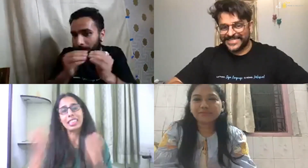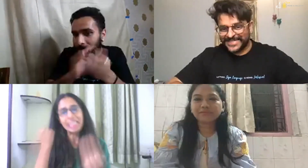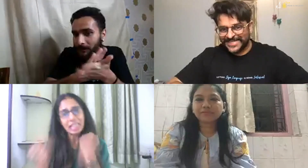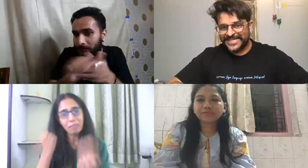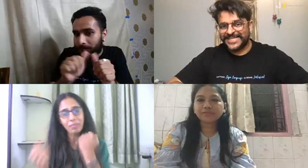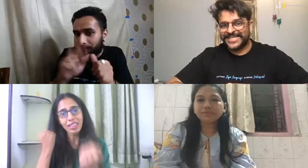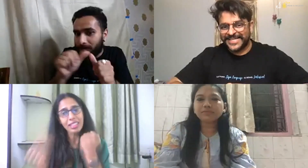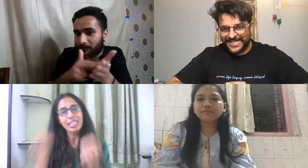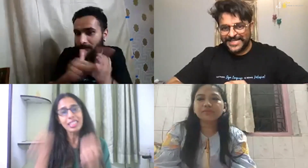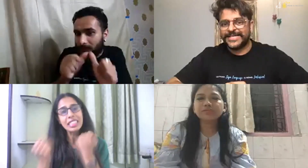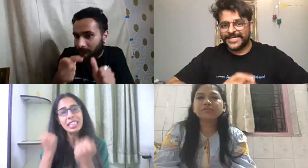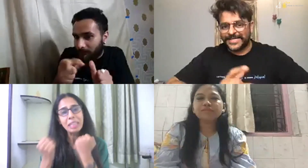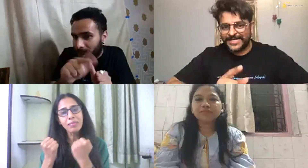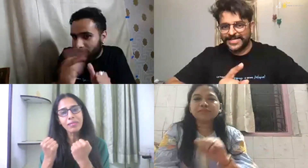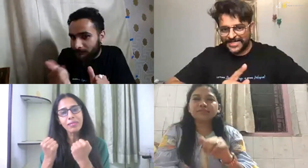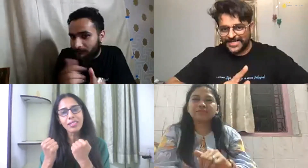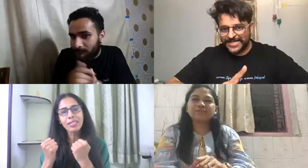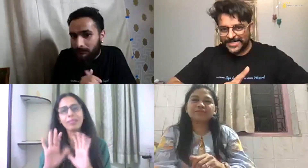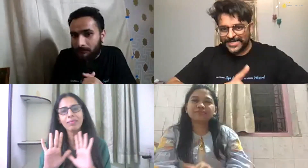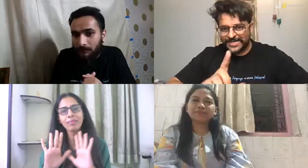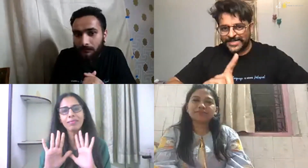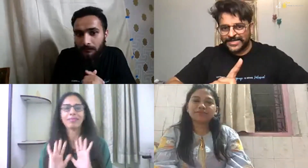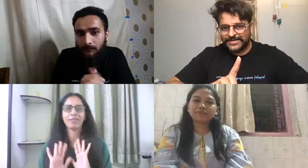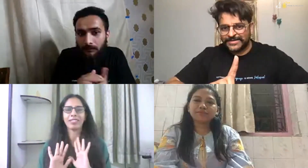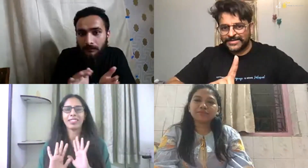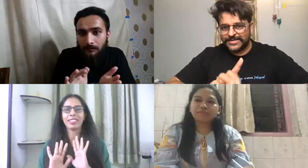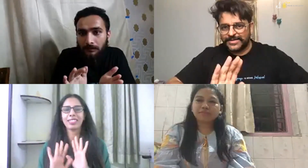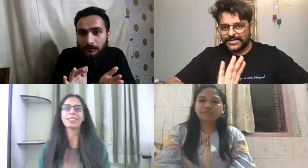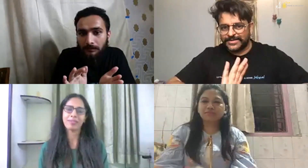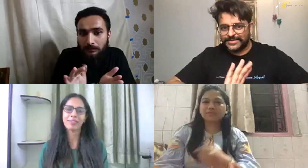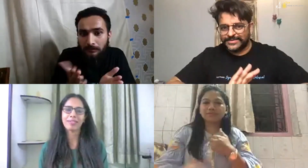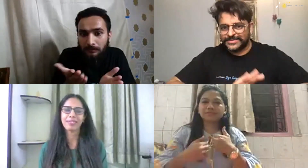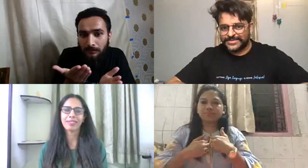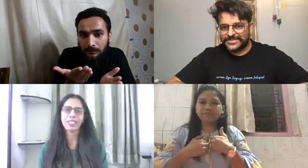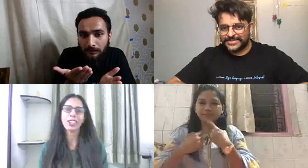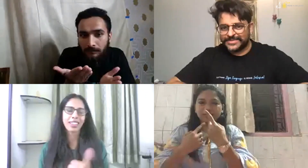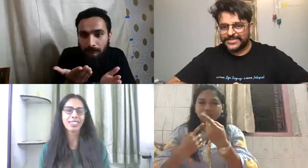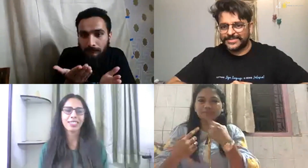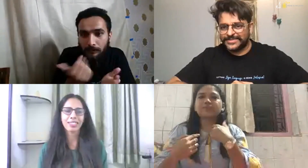years. First, Bhavna, would you like to go next?